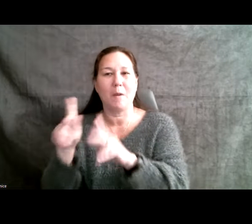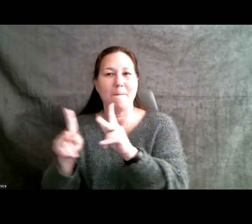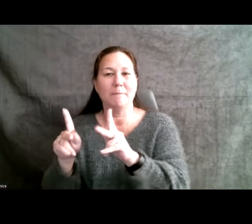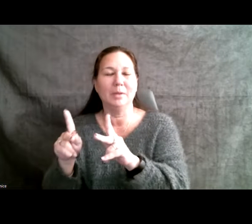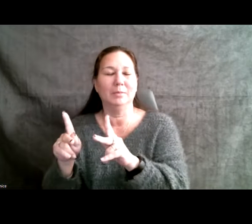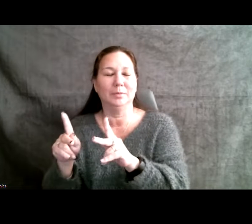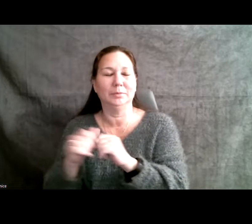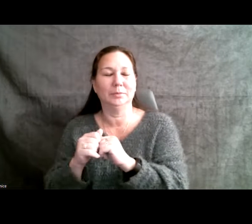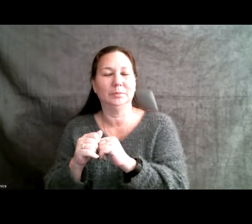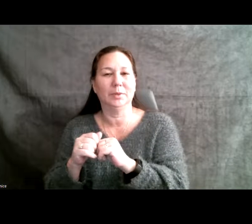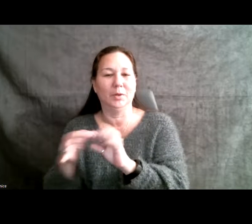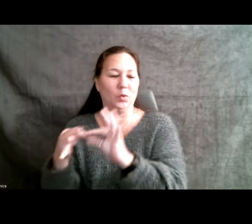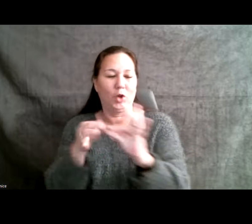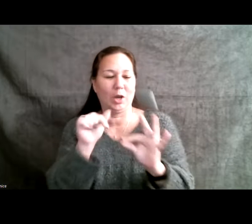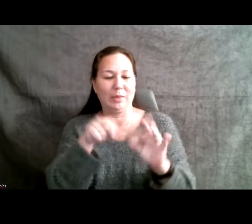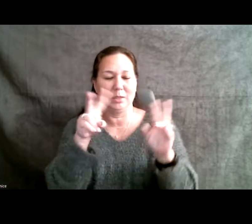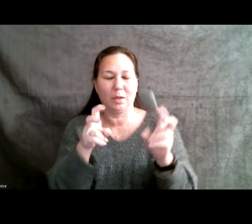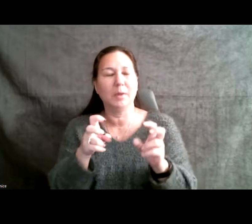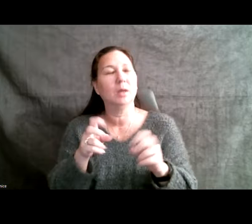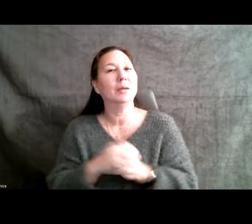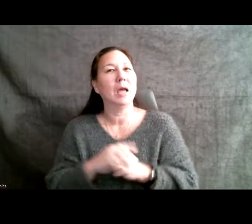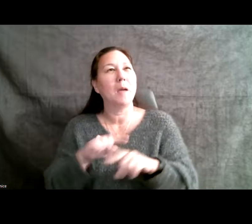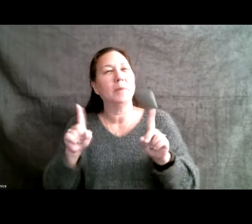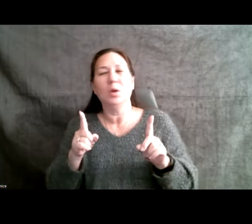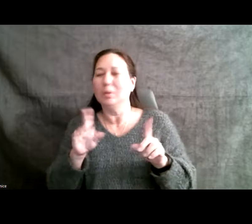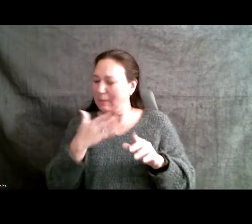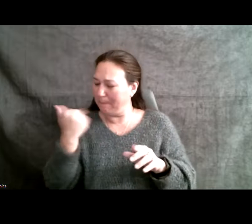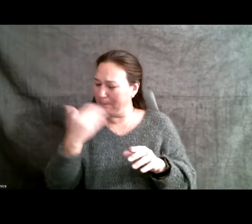this group to move forward? I mean, we've looked at